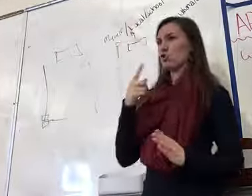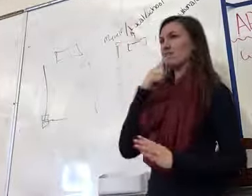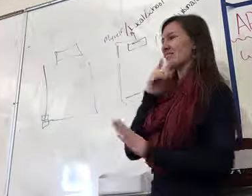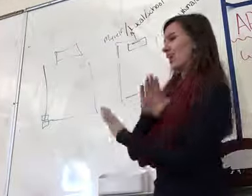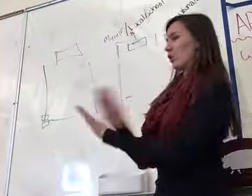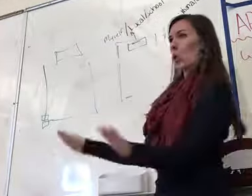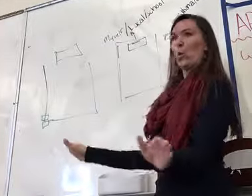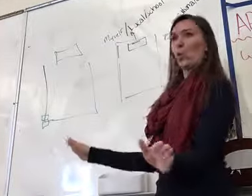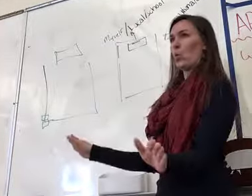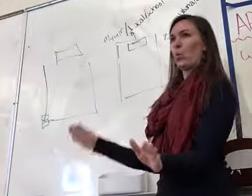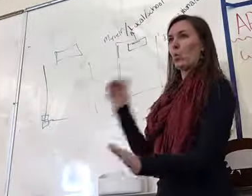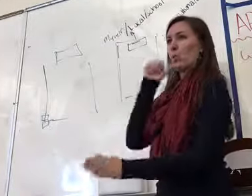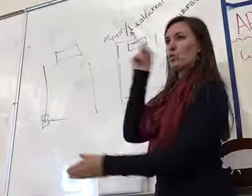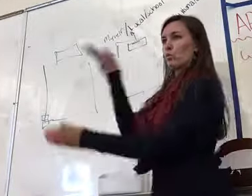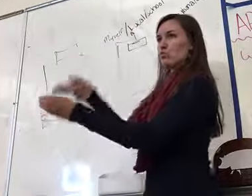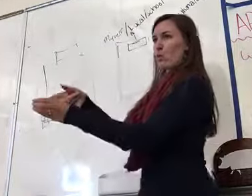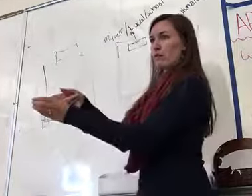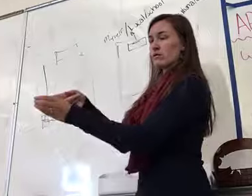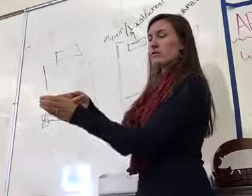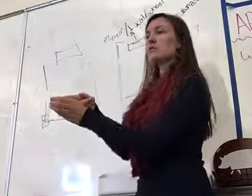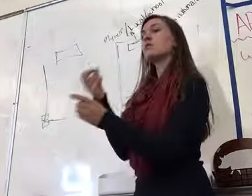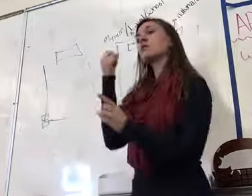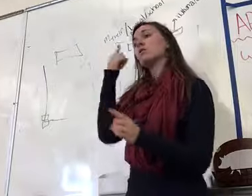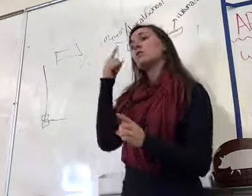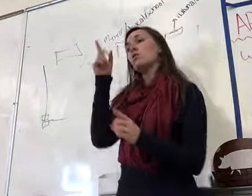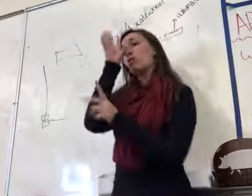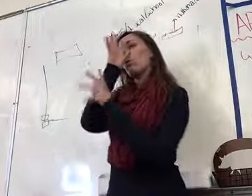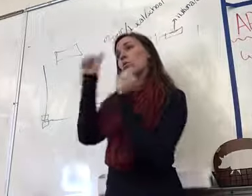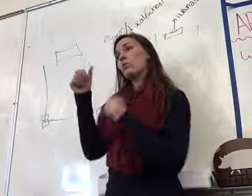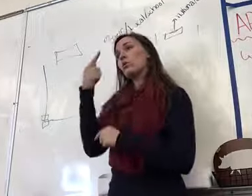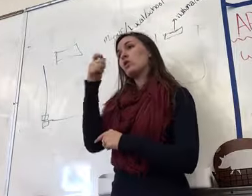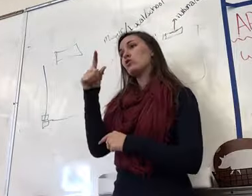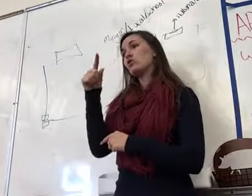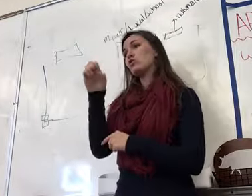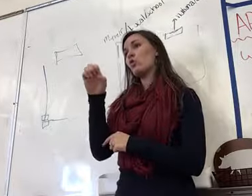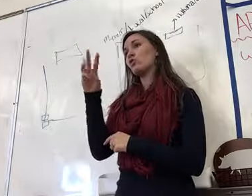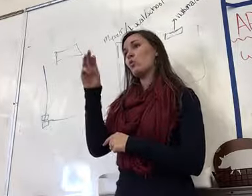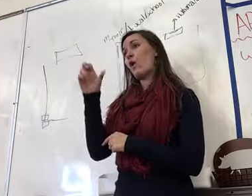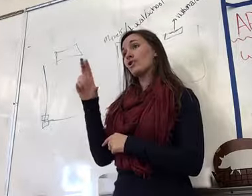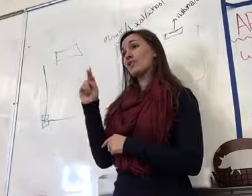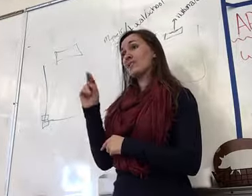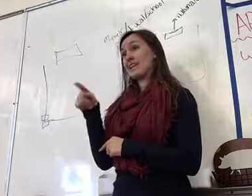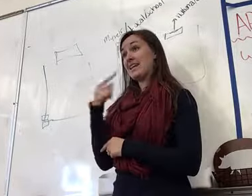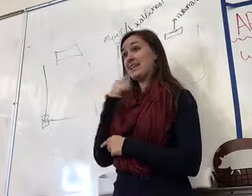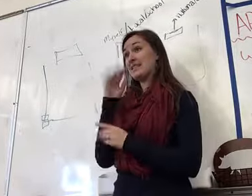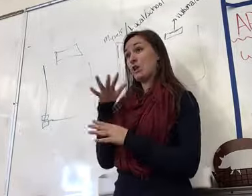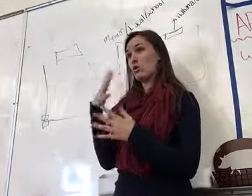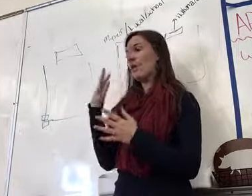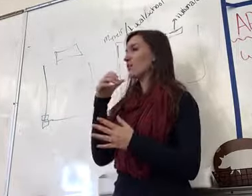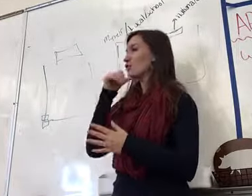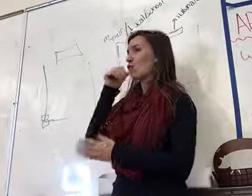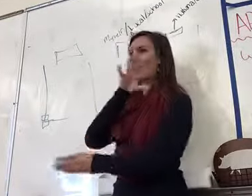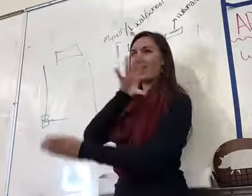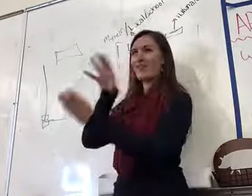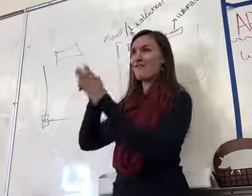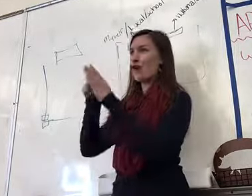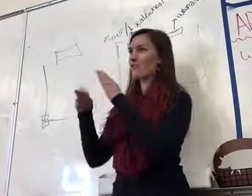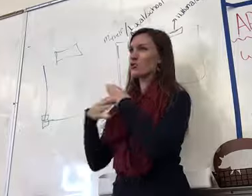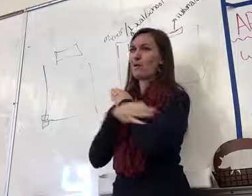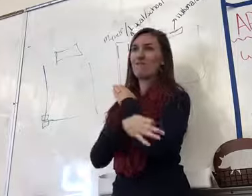thing that you need to know is George Washington said never get into foreign political affairs. Don't have alliances, don't go